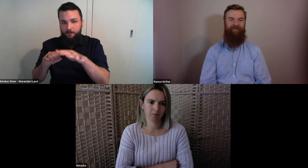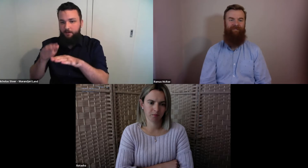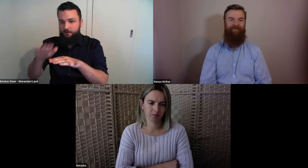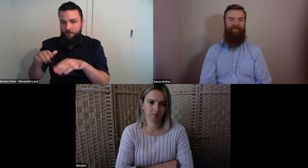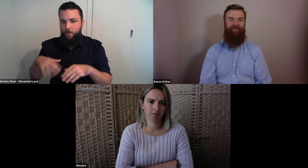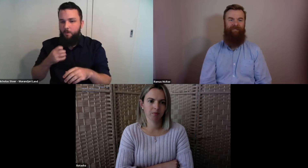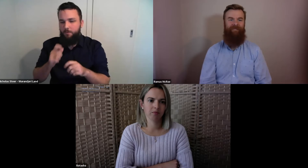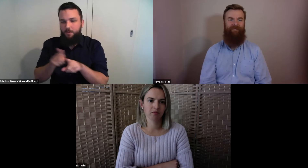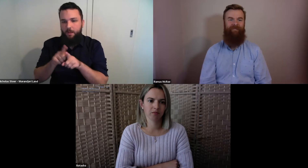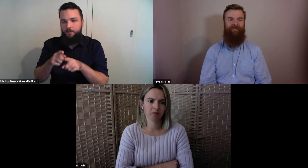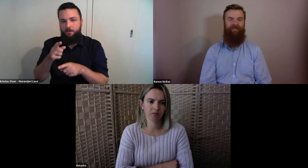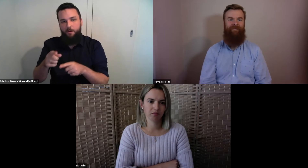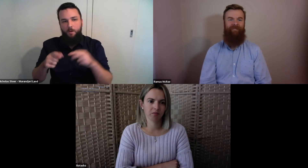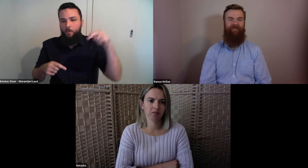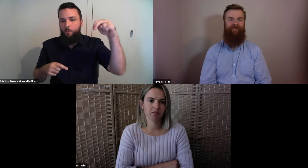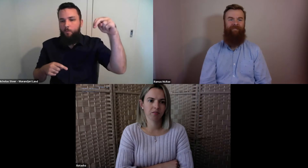up yourself.